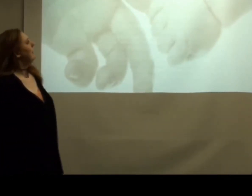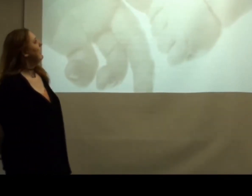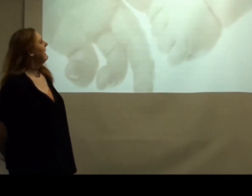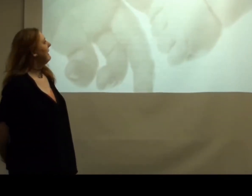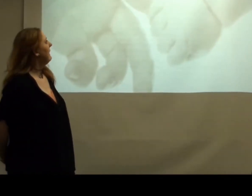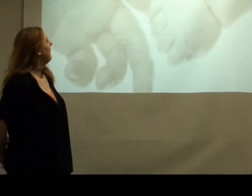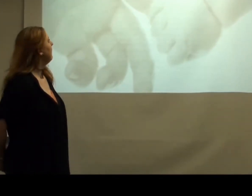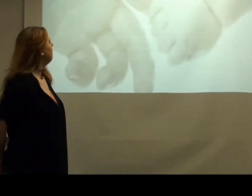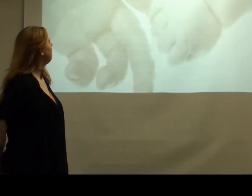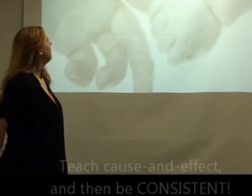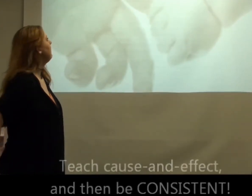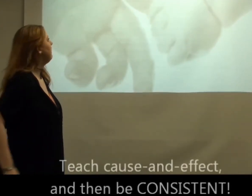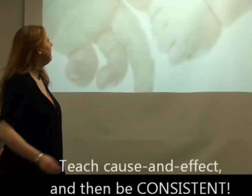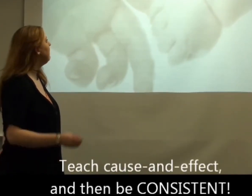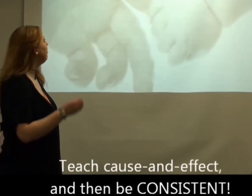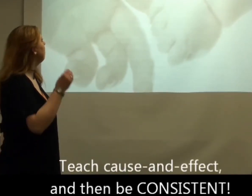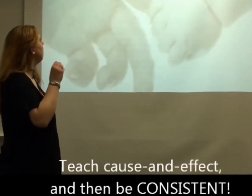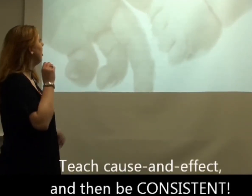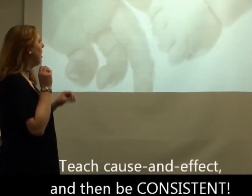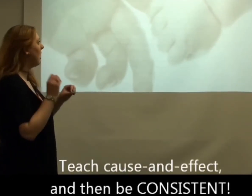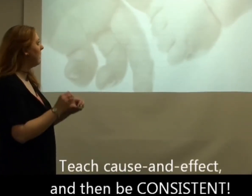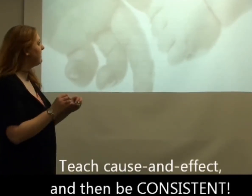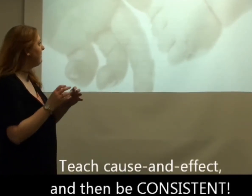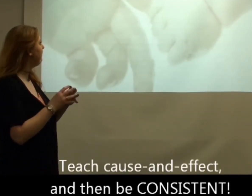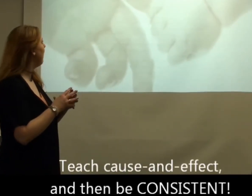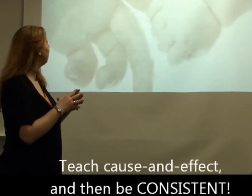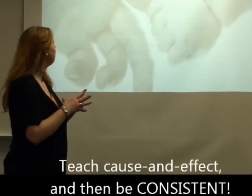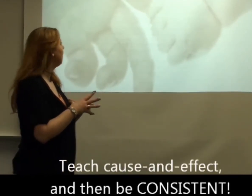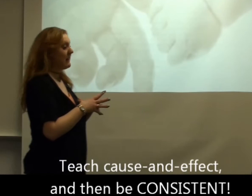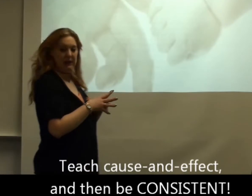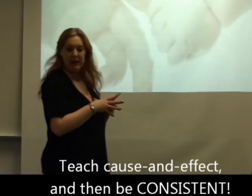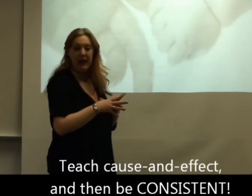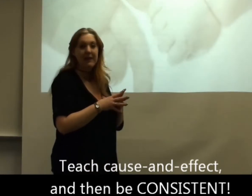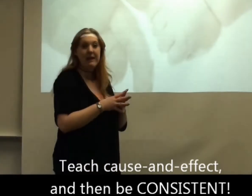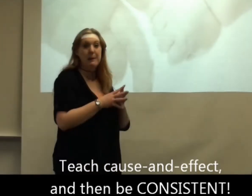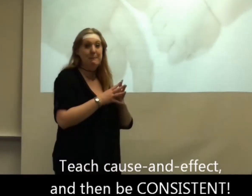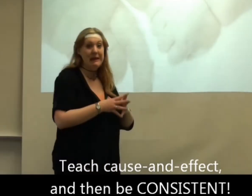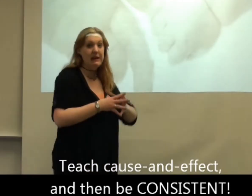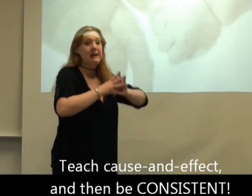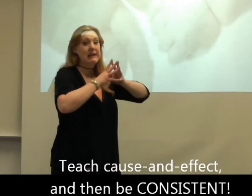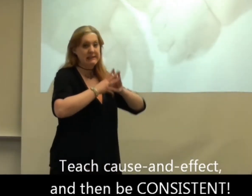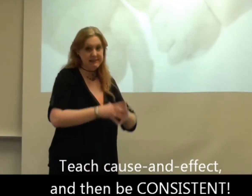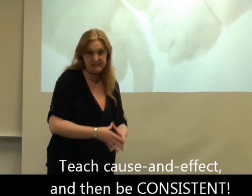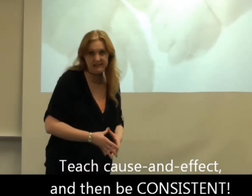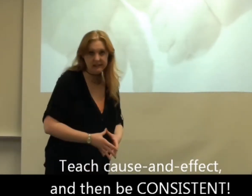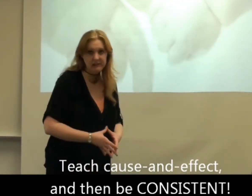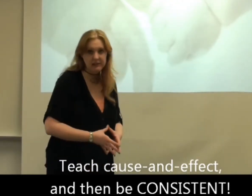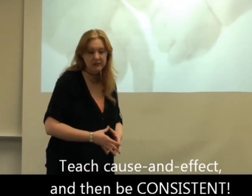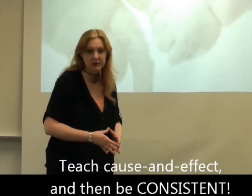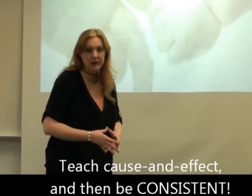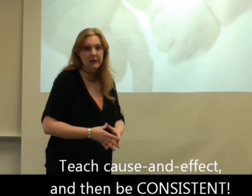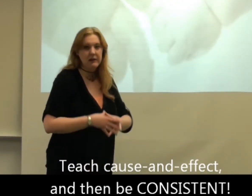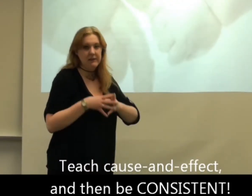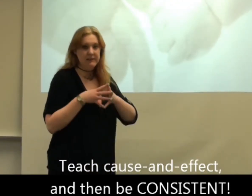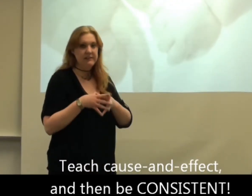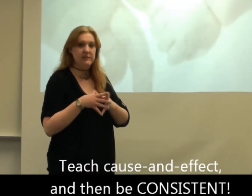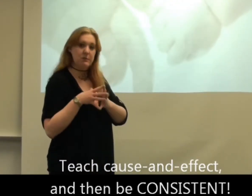The key is teach cause and effect and then be consistent. This is the